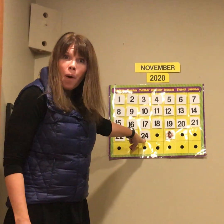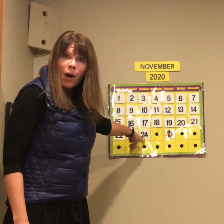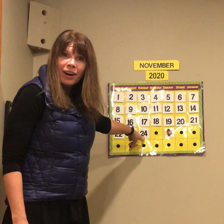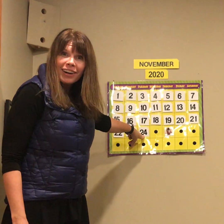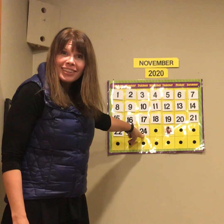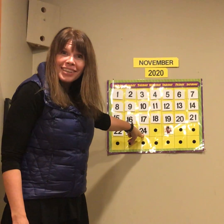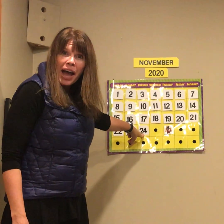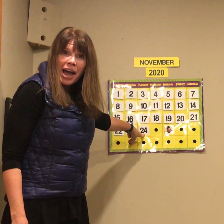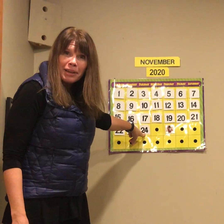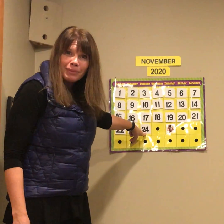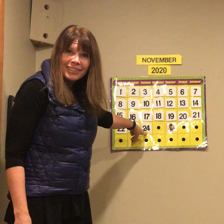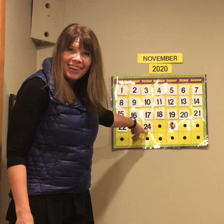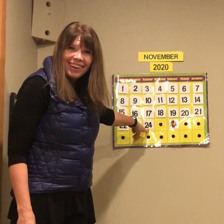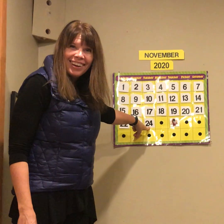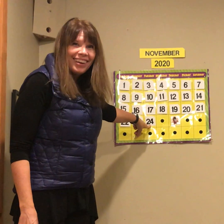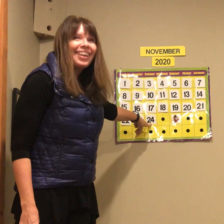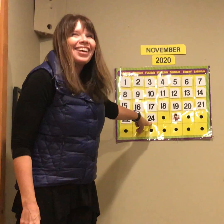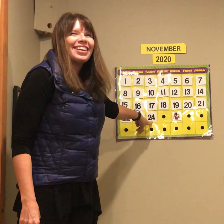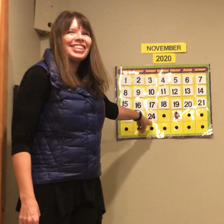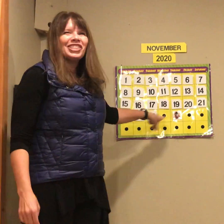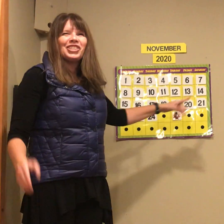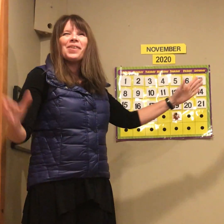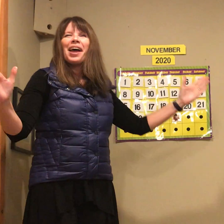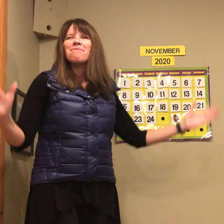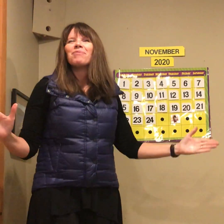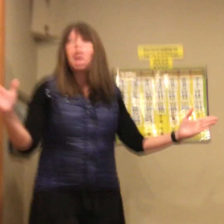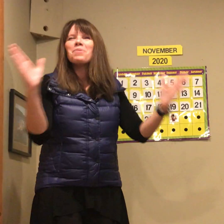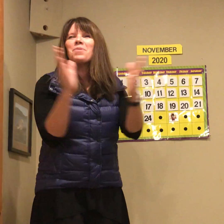24 times? Let's do it.